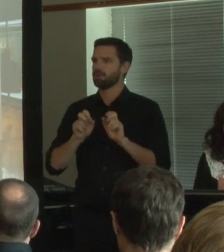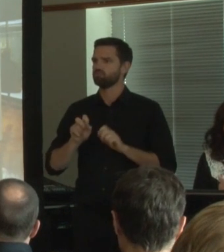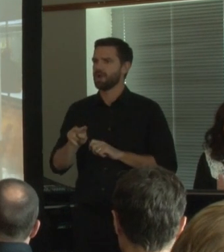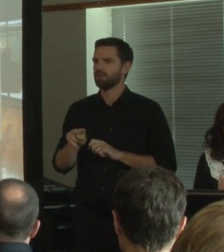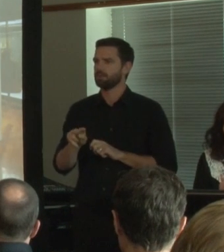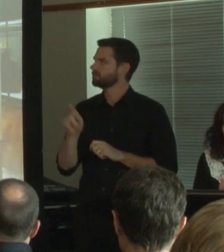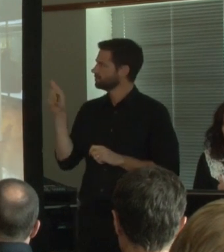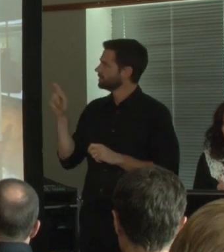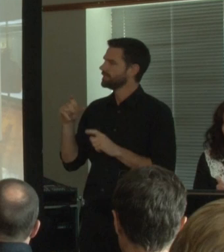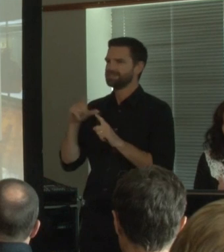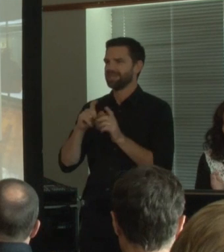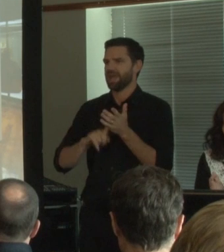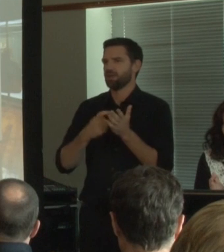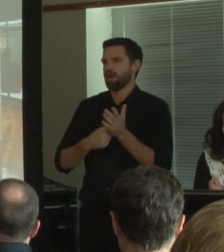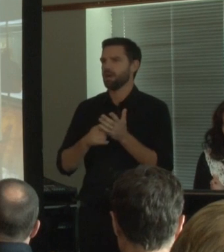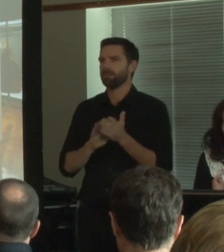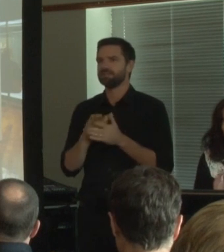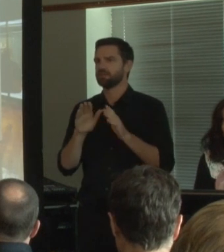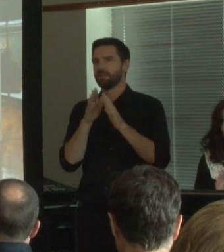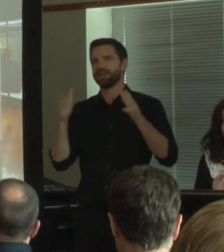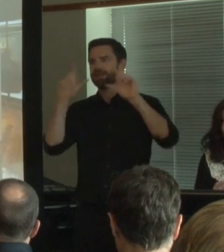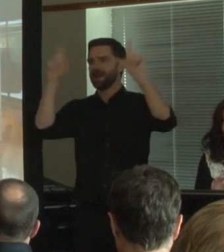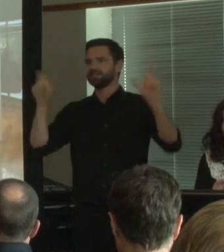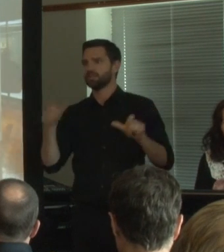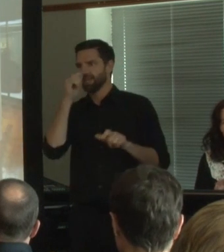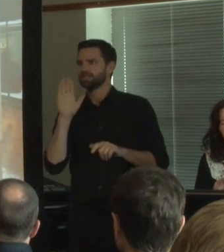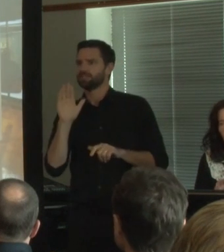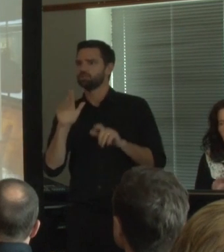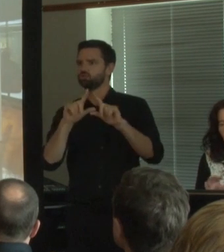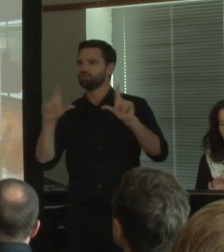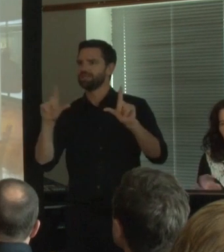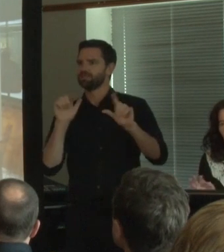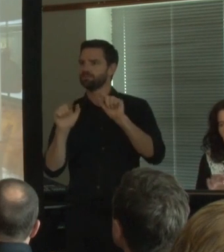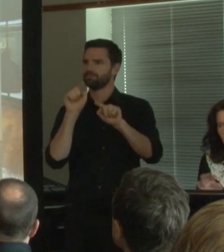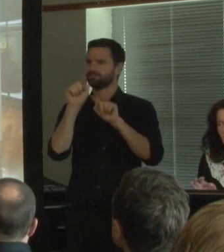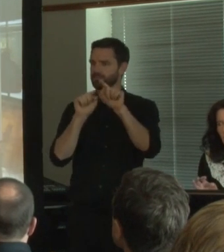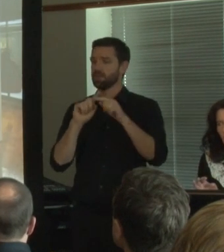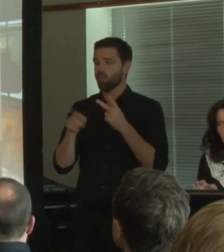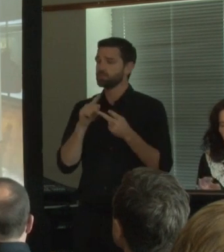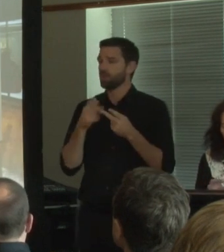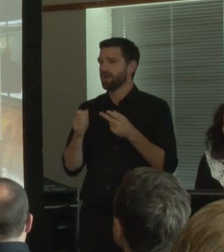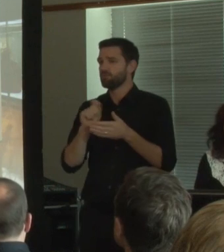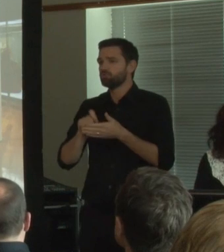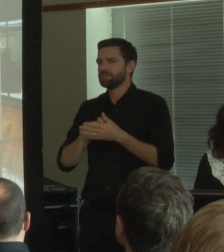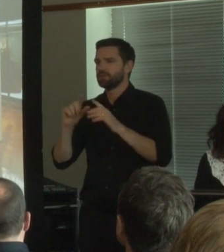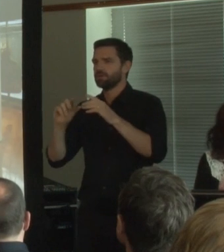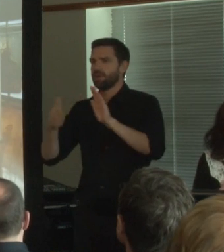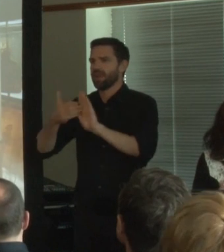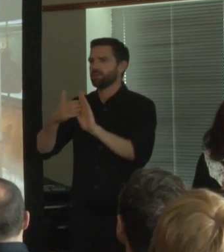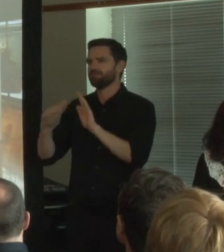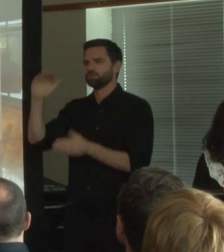screen for all the cases that we have, the big cases. We still do have written labels, printed labels for smaller